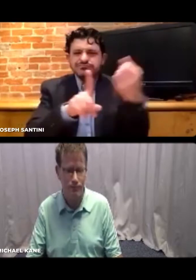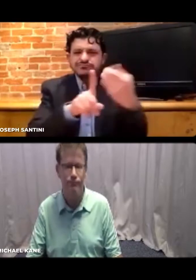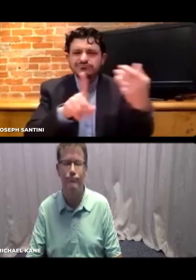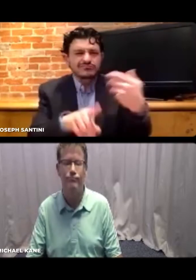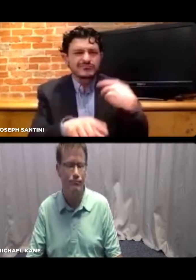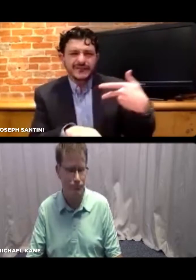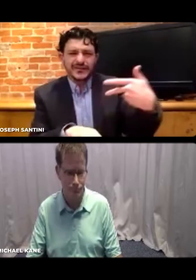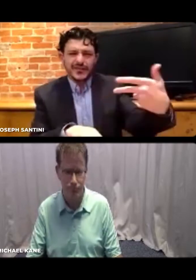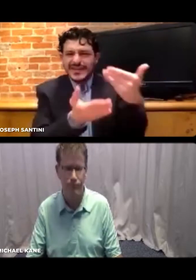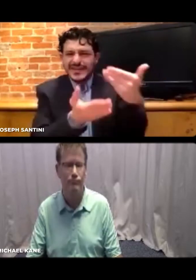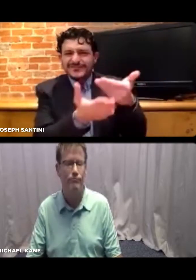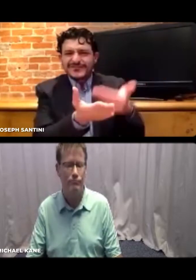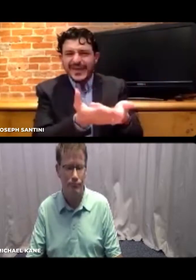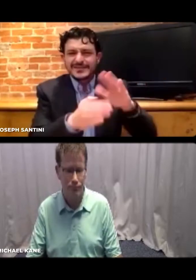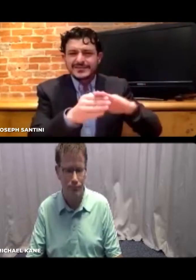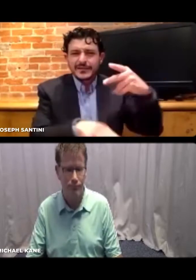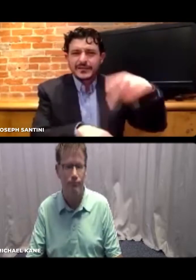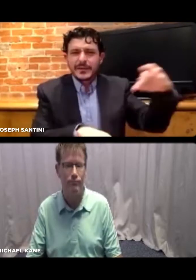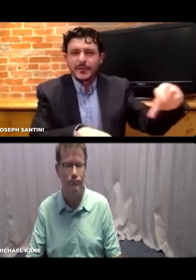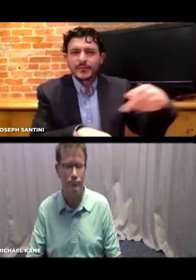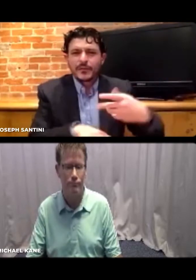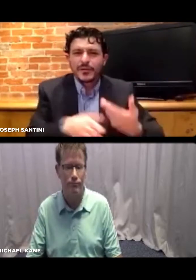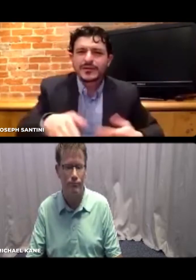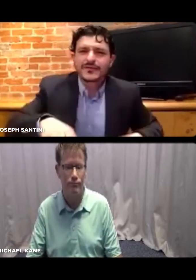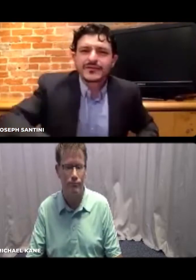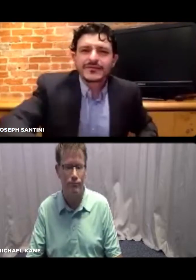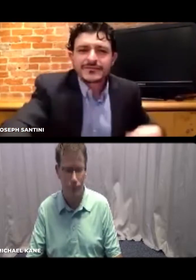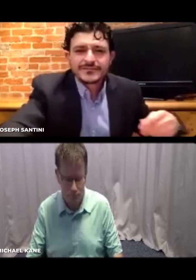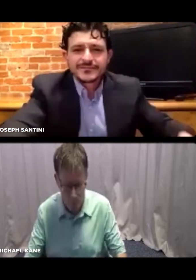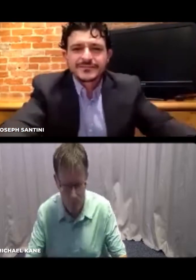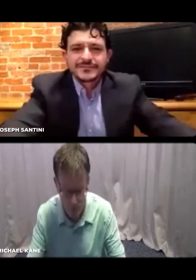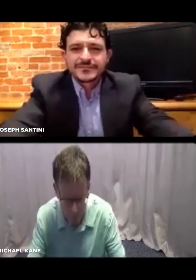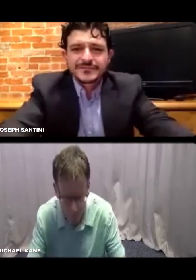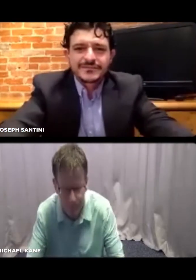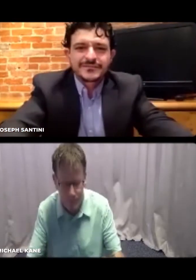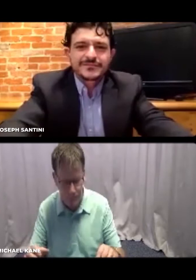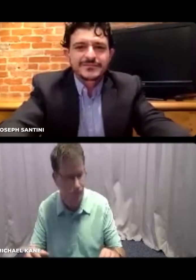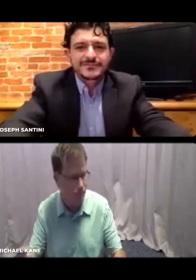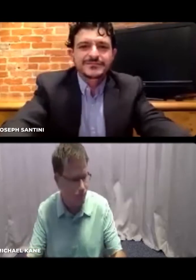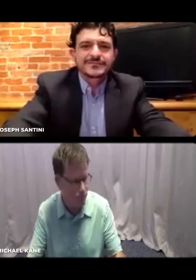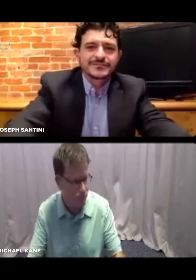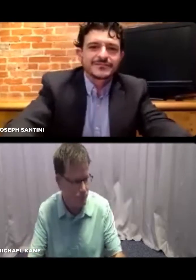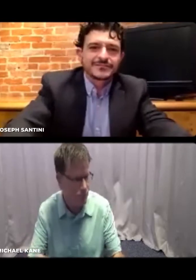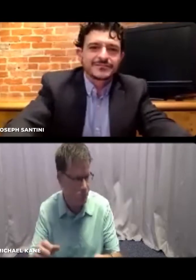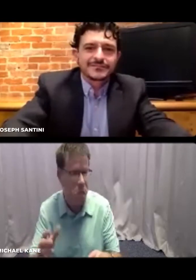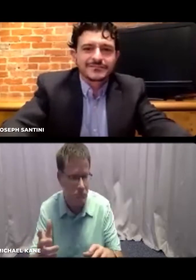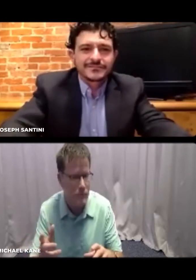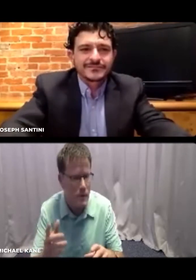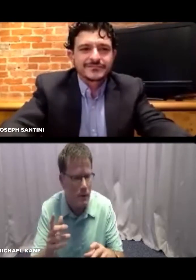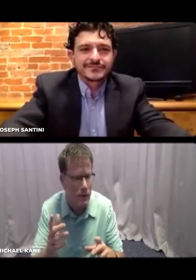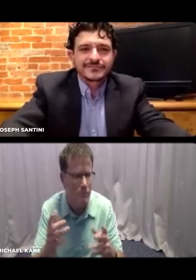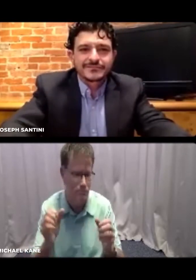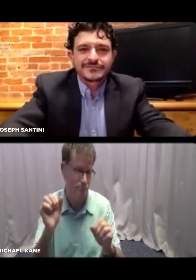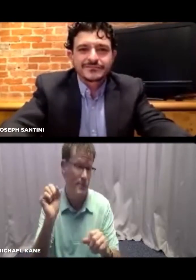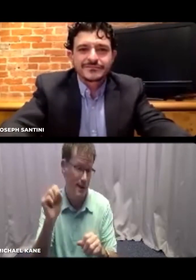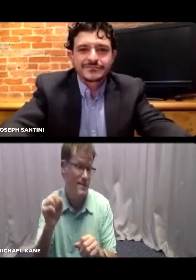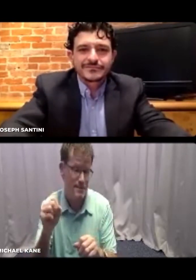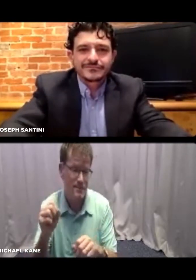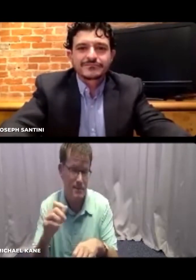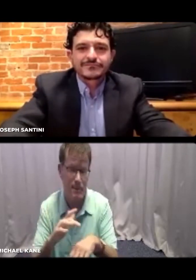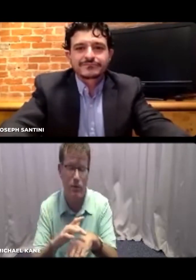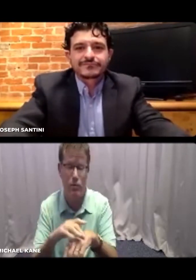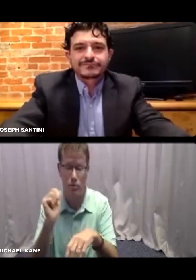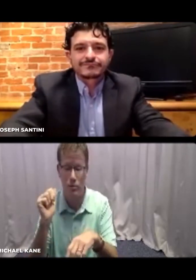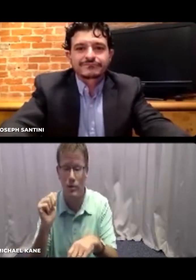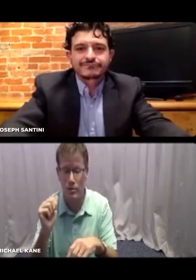got 3 bullet points on the PowerPoint. Would you like to talk about those? Yes, and this is true,